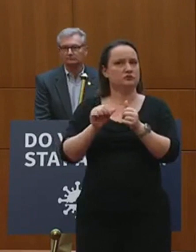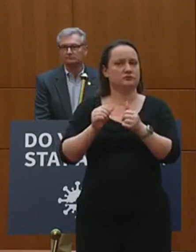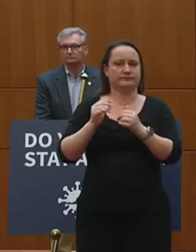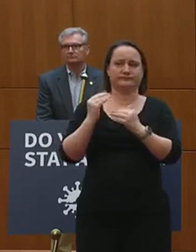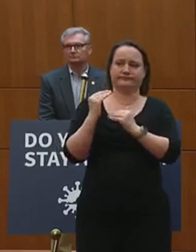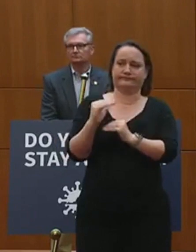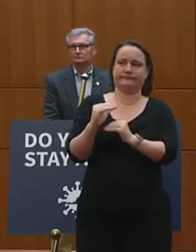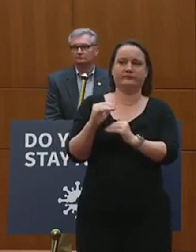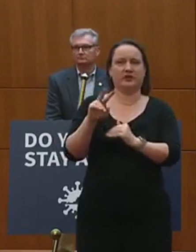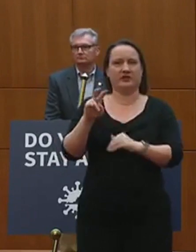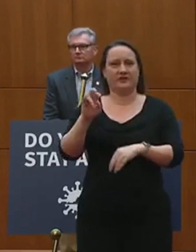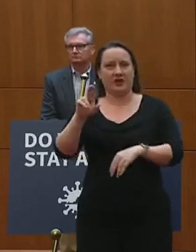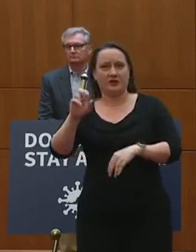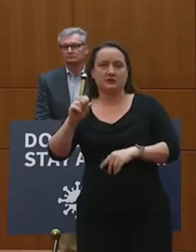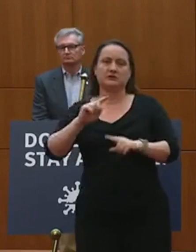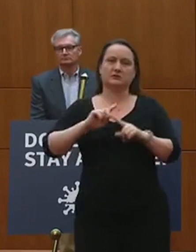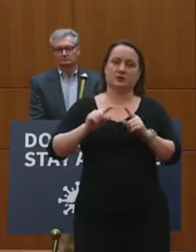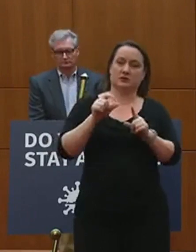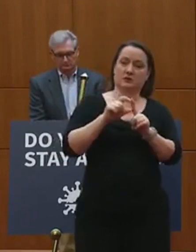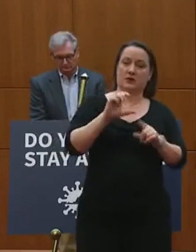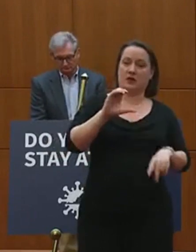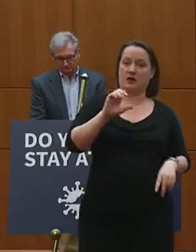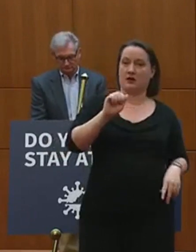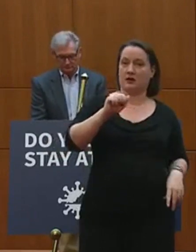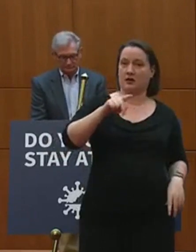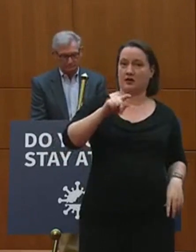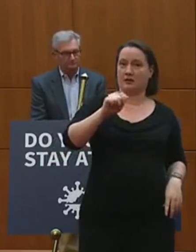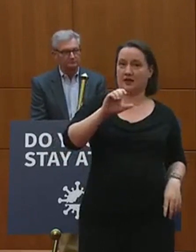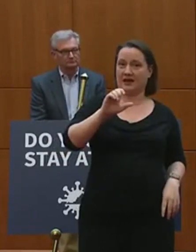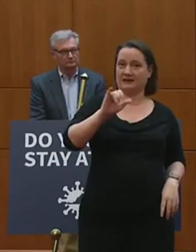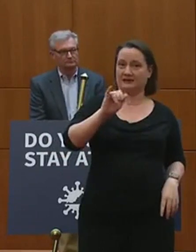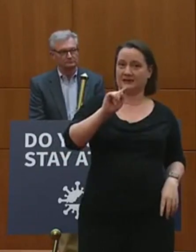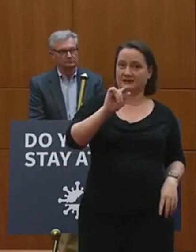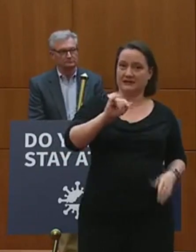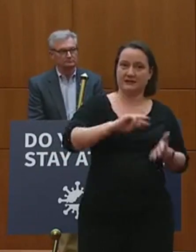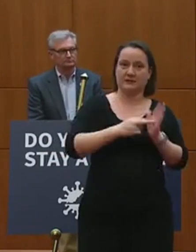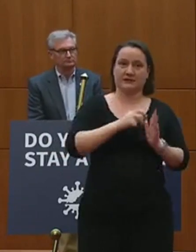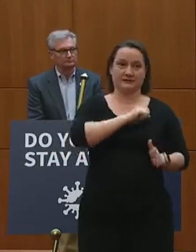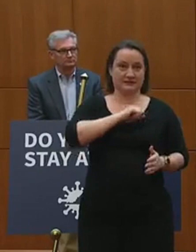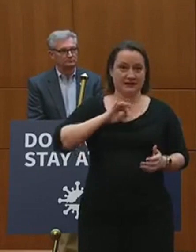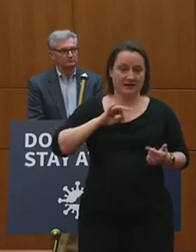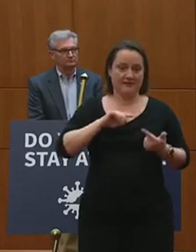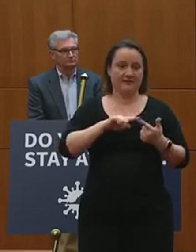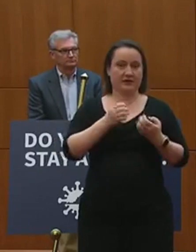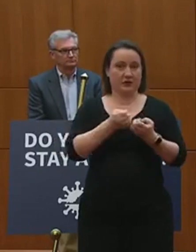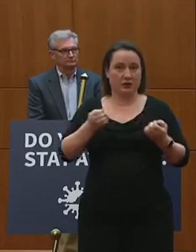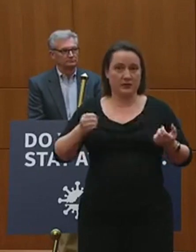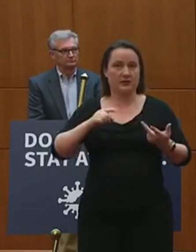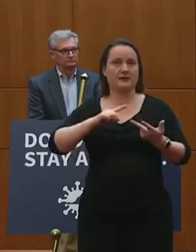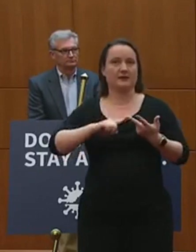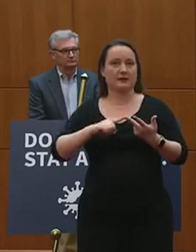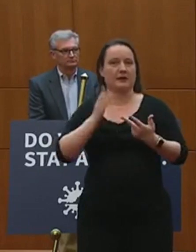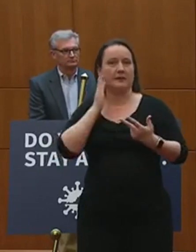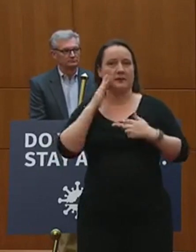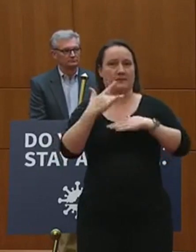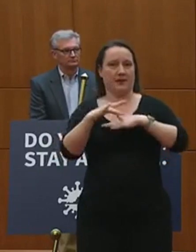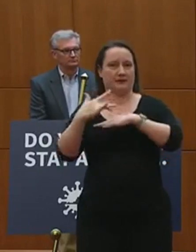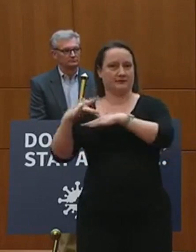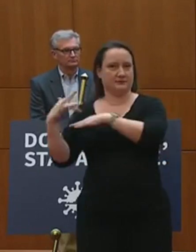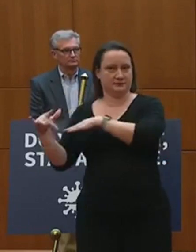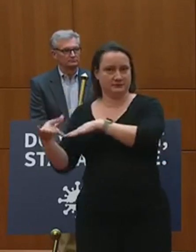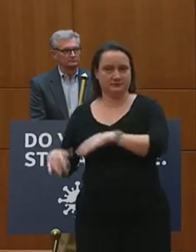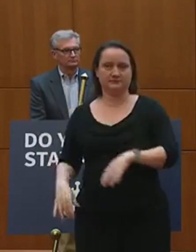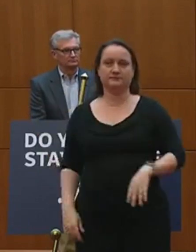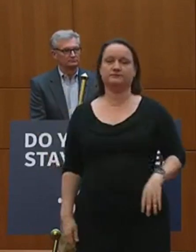talk about capacity, it includes our staff, our equipment, and our bed space. I